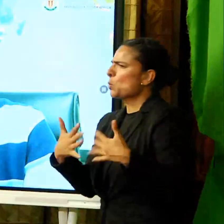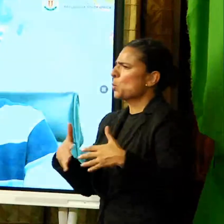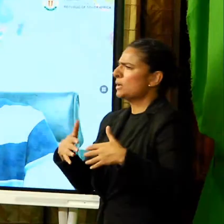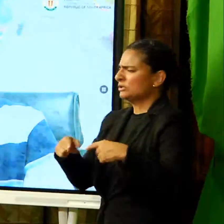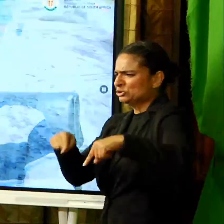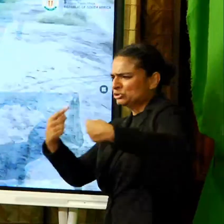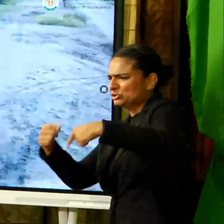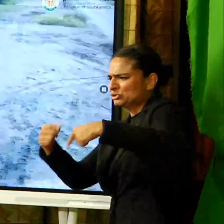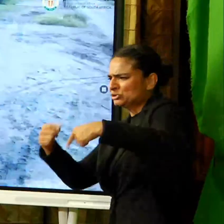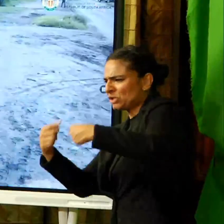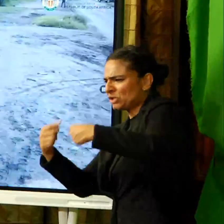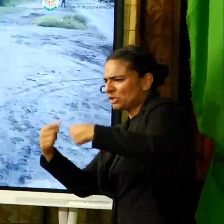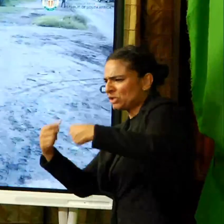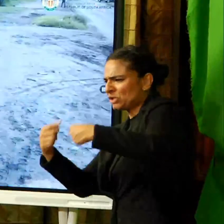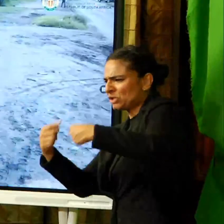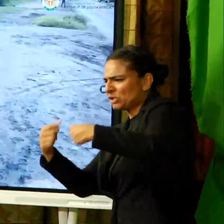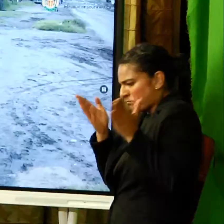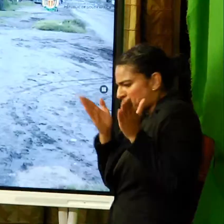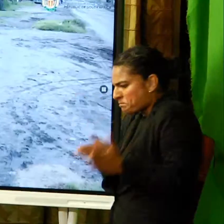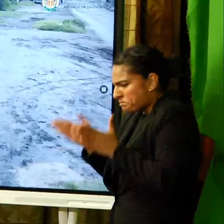community.